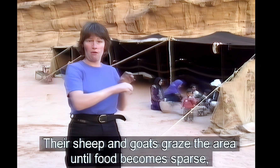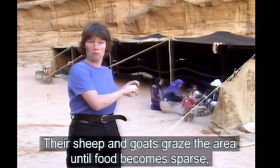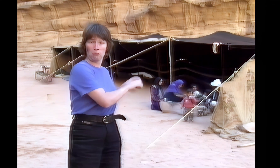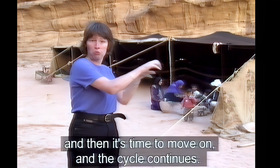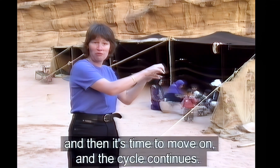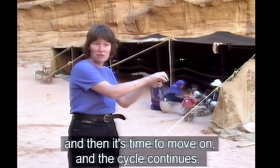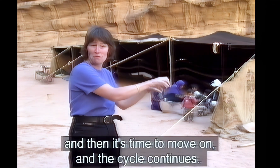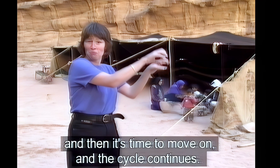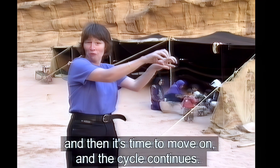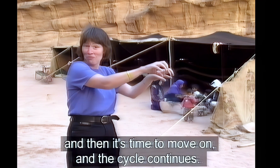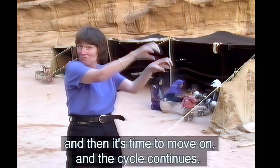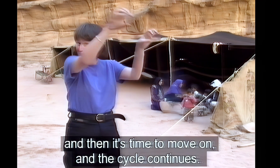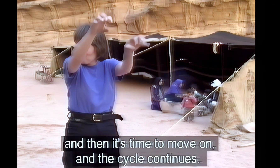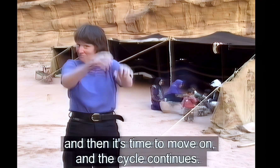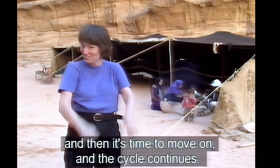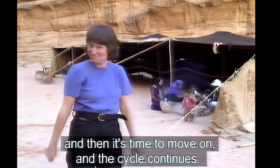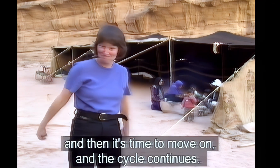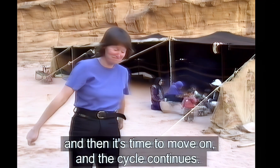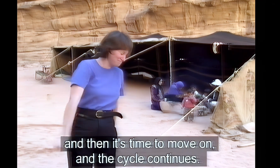time to move on, and the cycle continues.